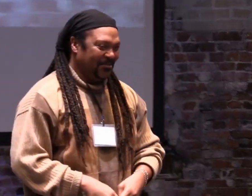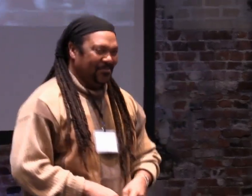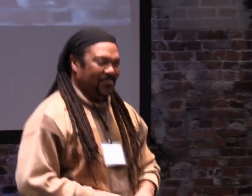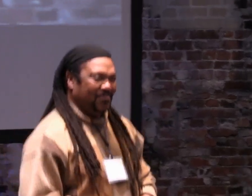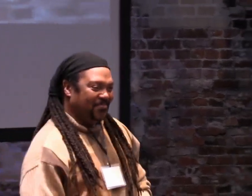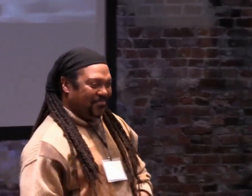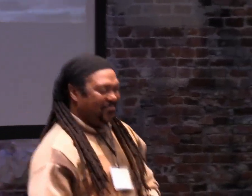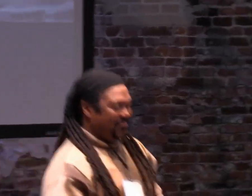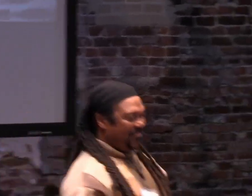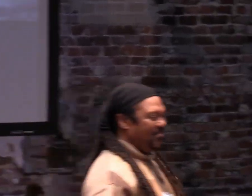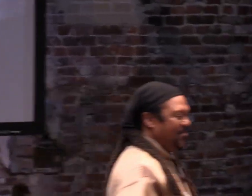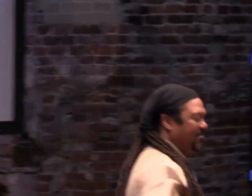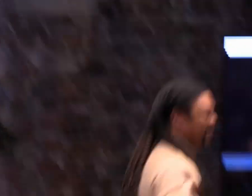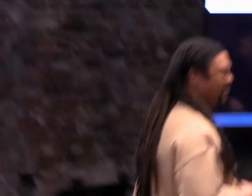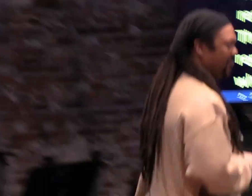note.